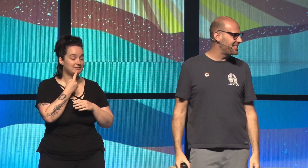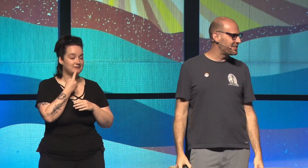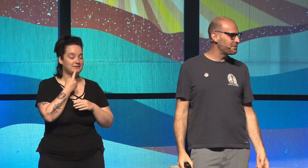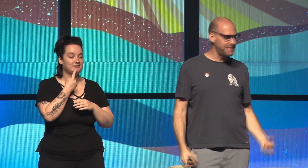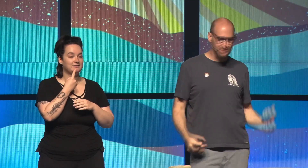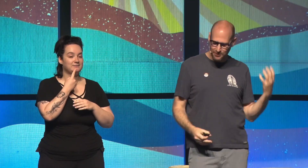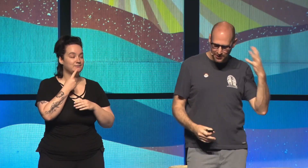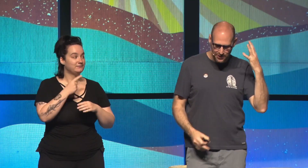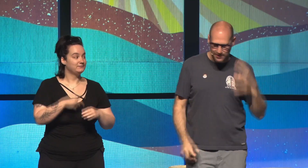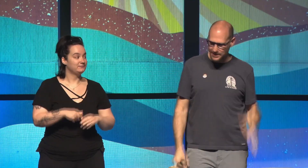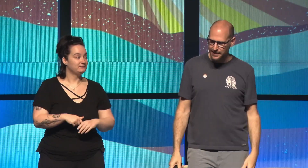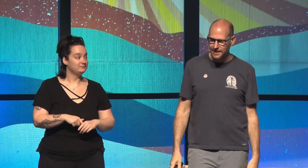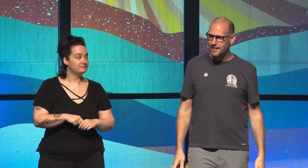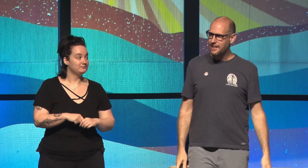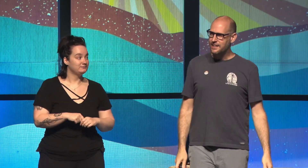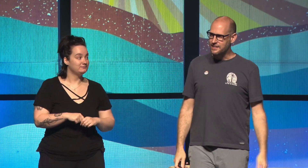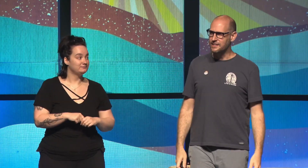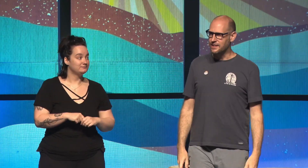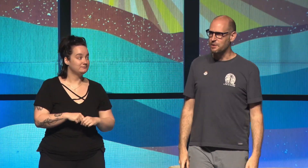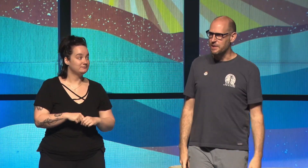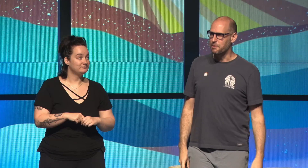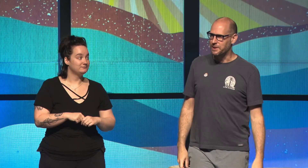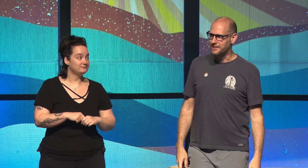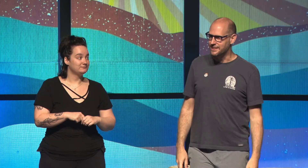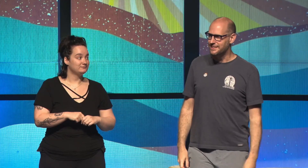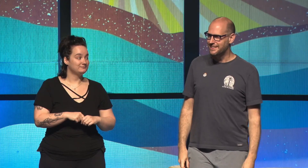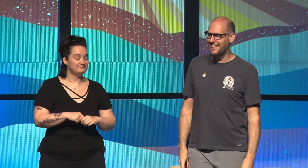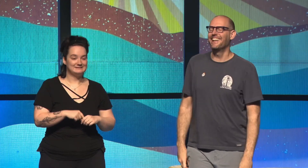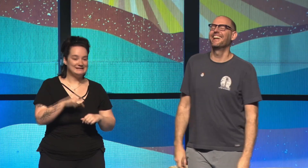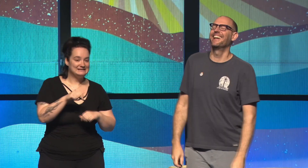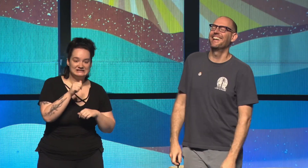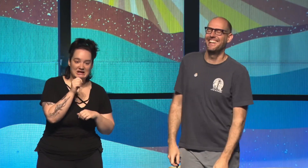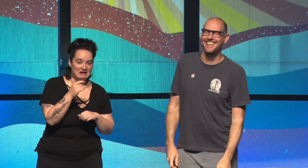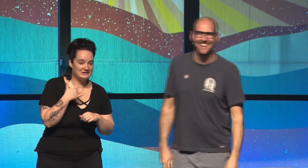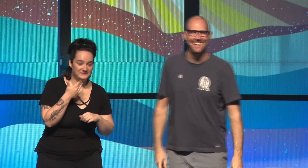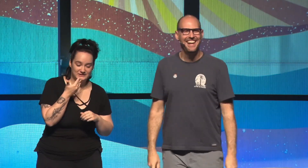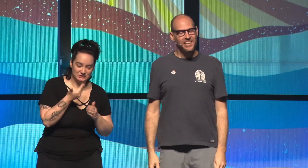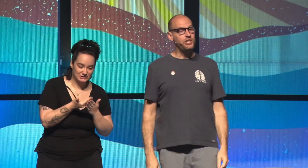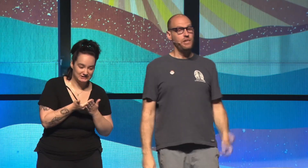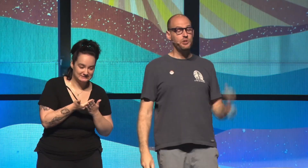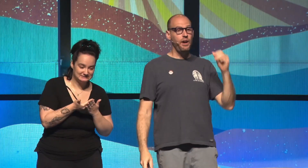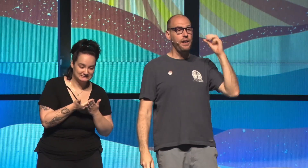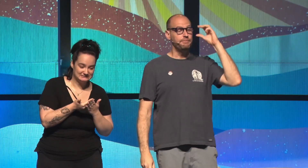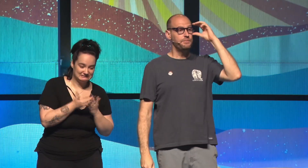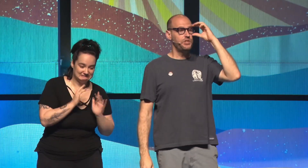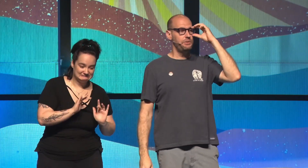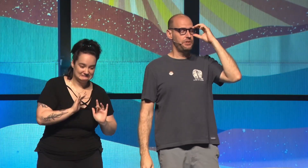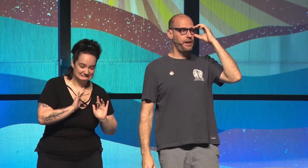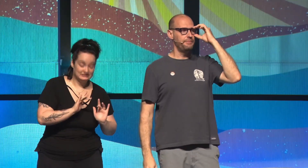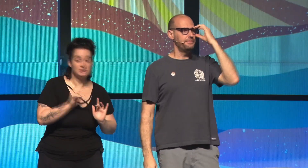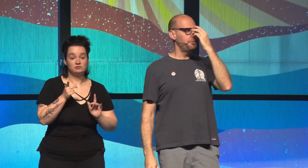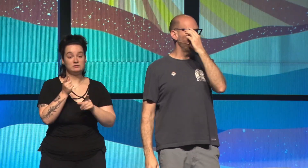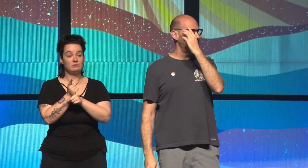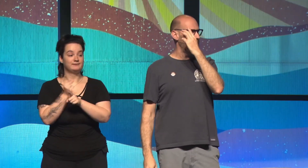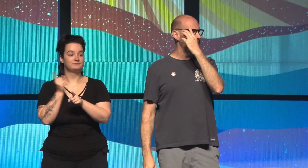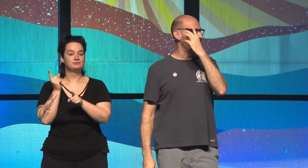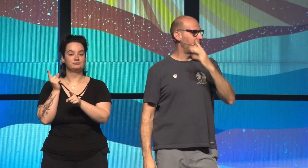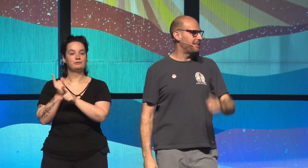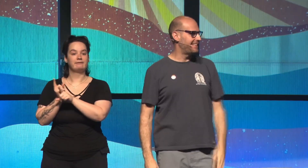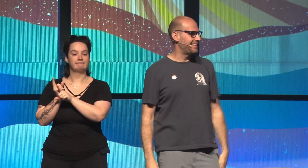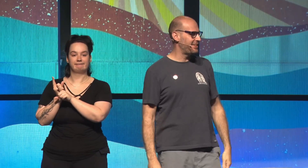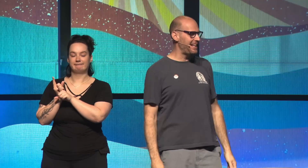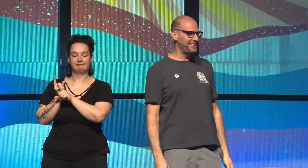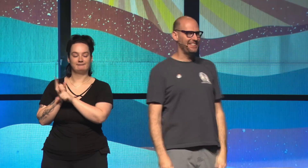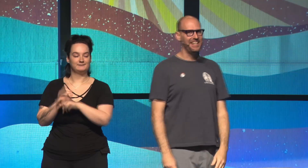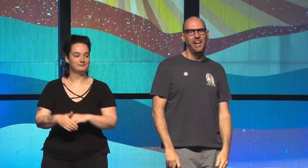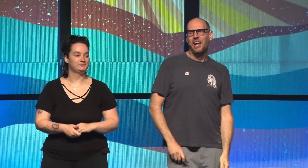could, she just was real close. She was like, "This is going to be unpleasant." She was right. She was right. It was unpleasant,